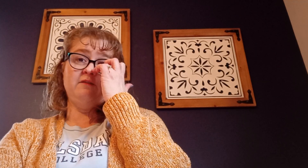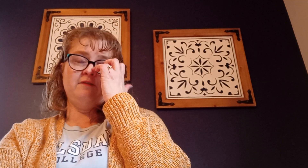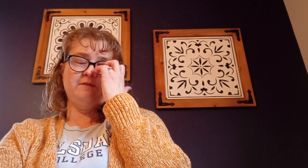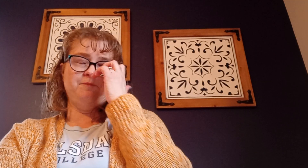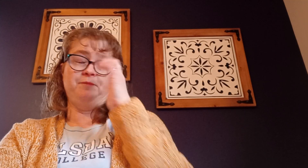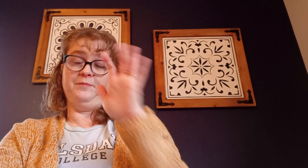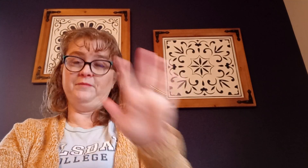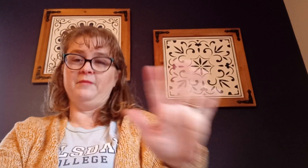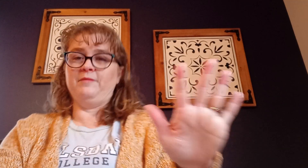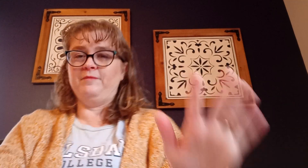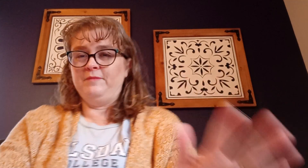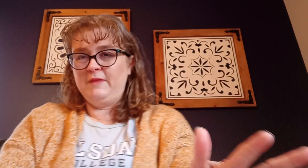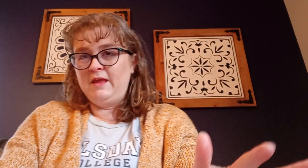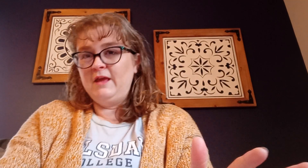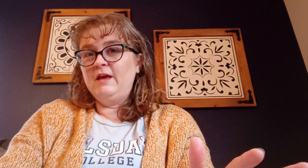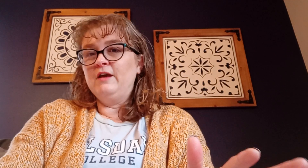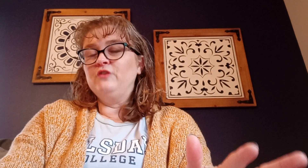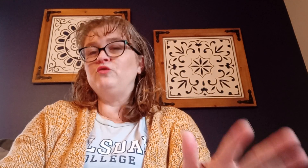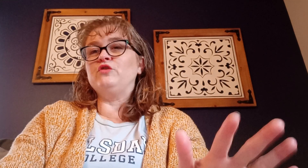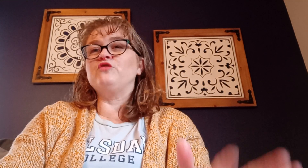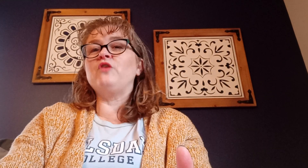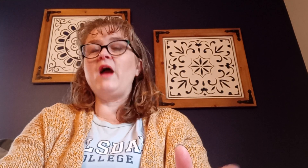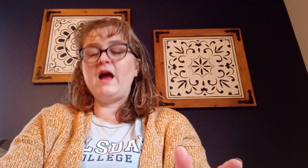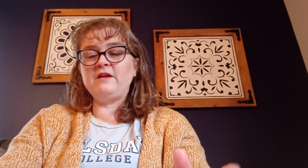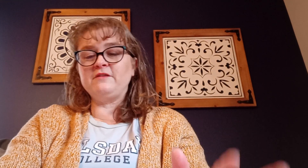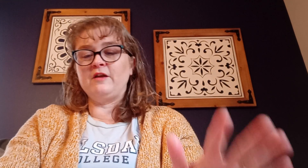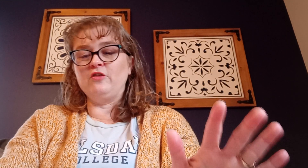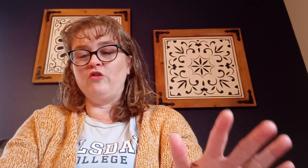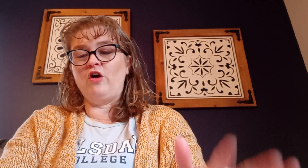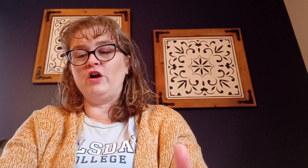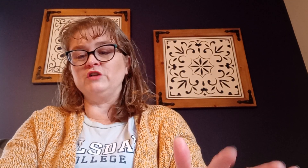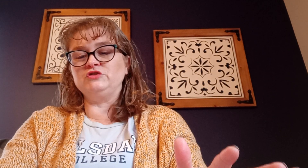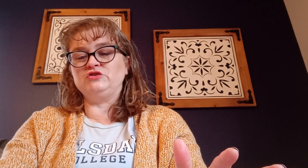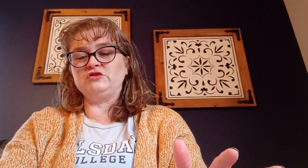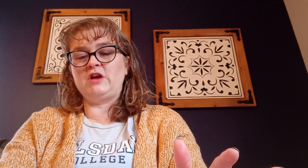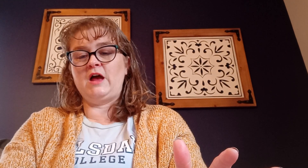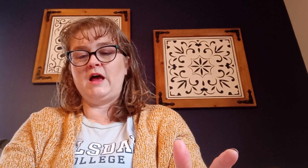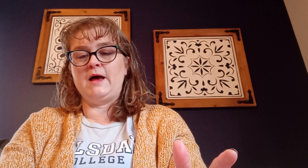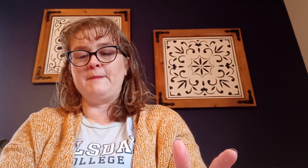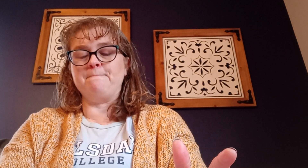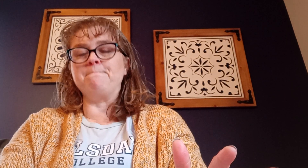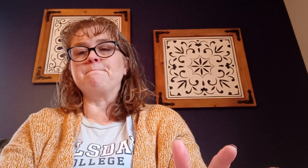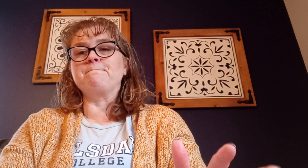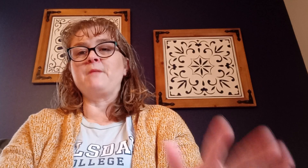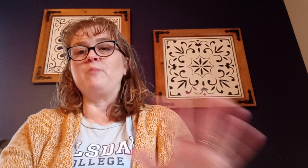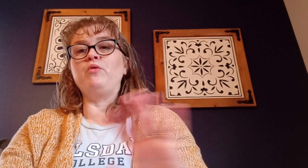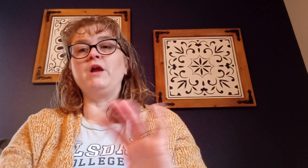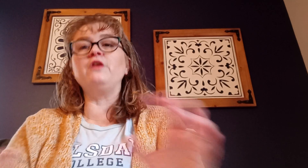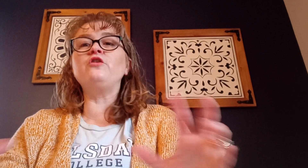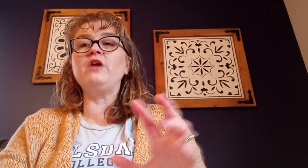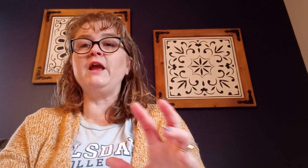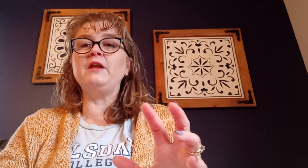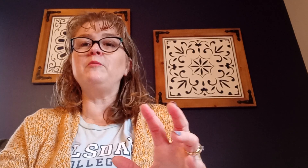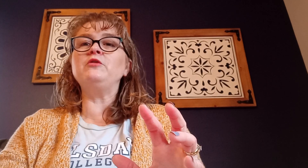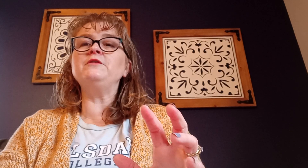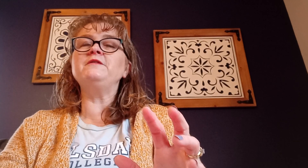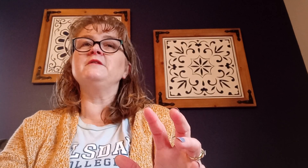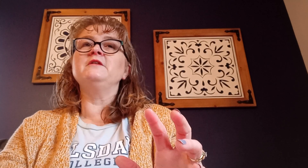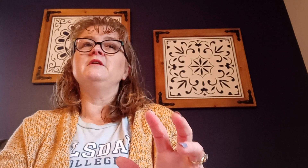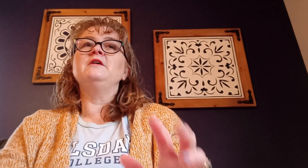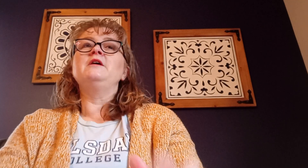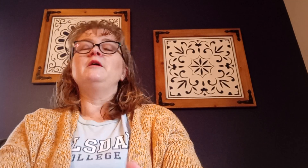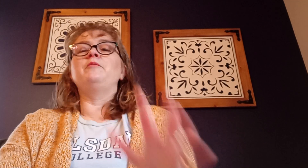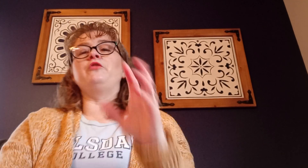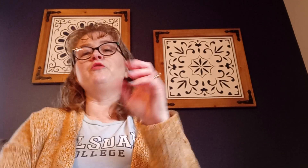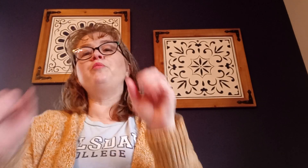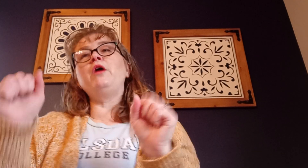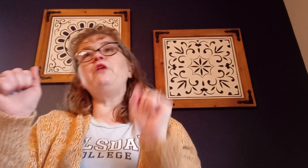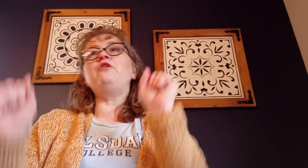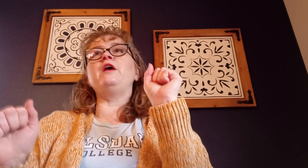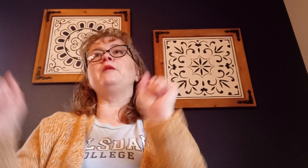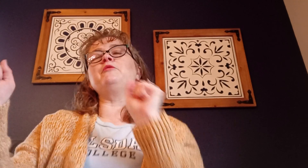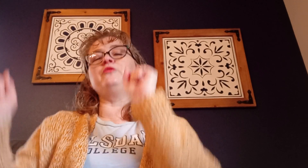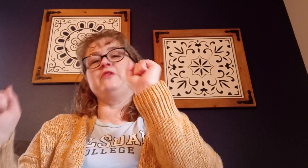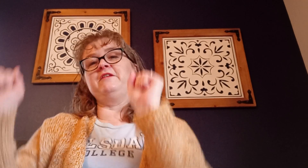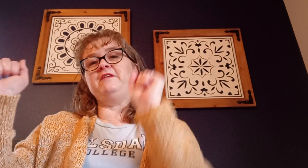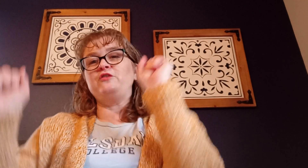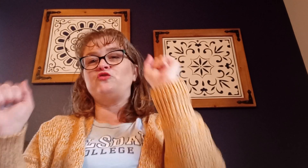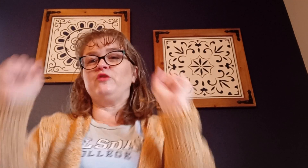dance to attract large predator animals. But those predator animals, when they see the shrimp